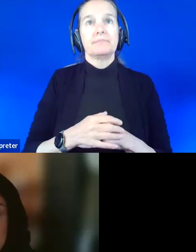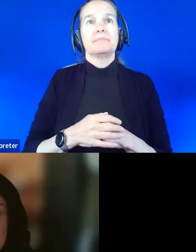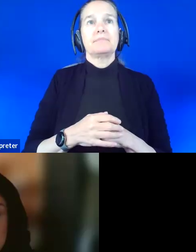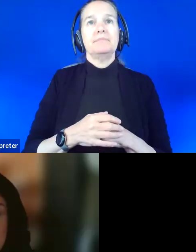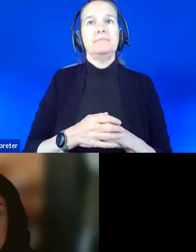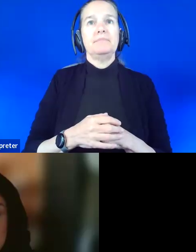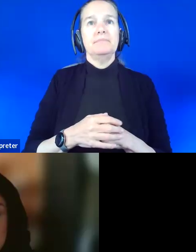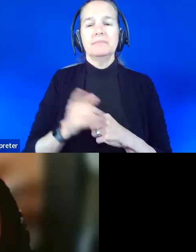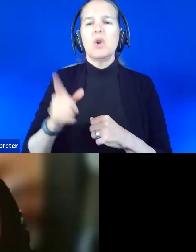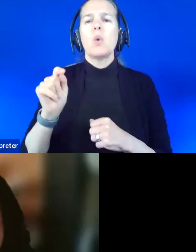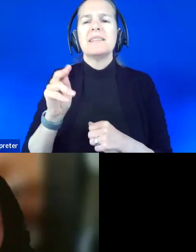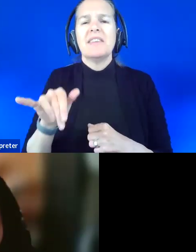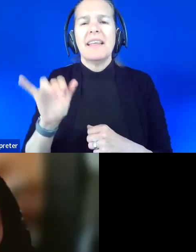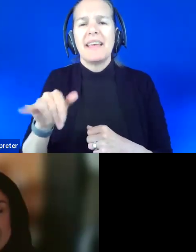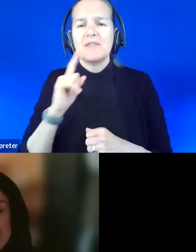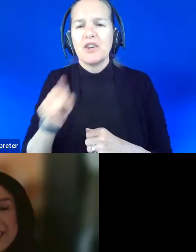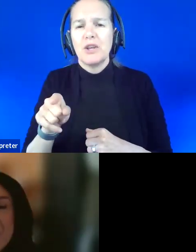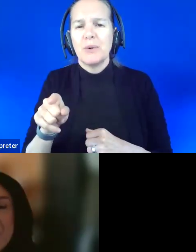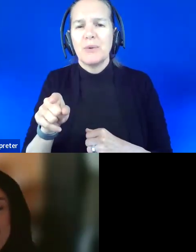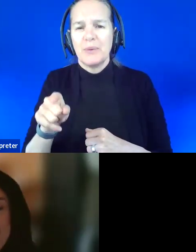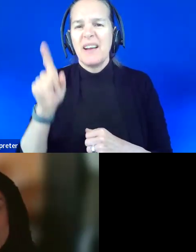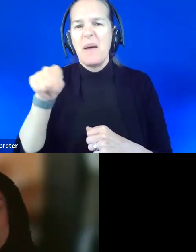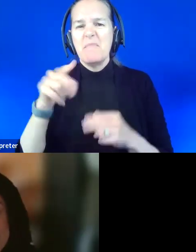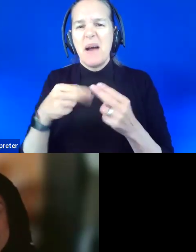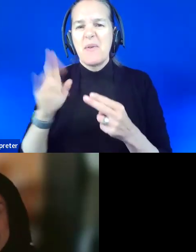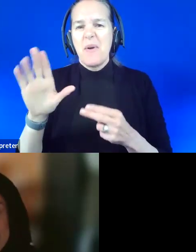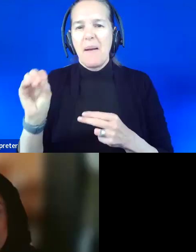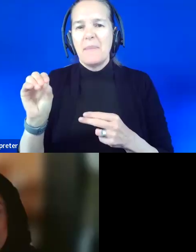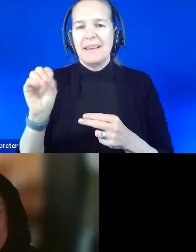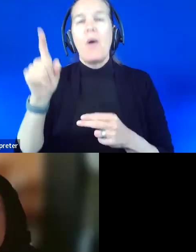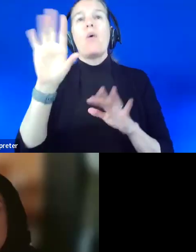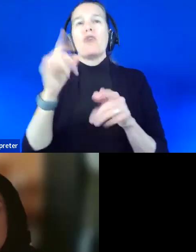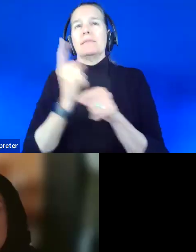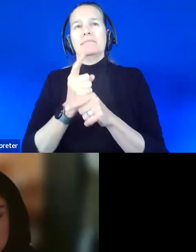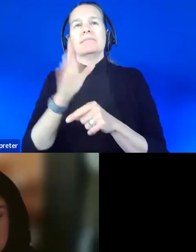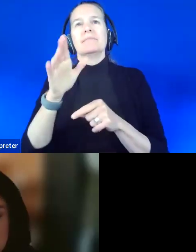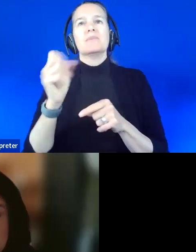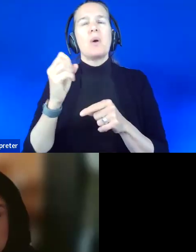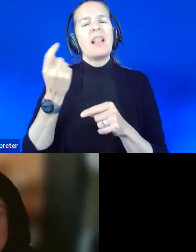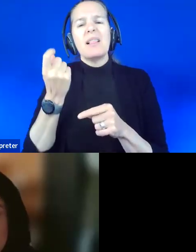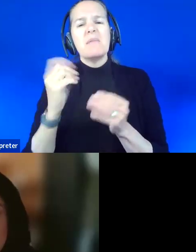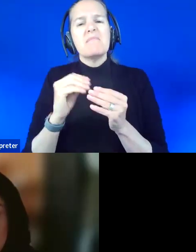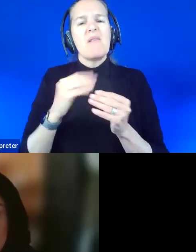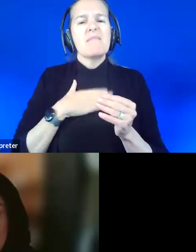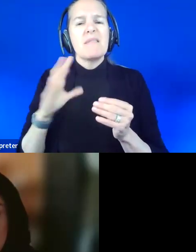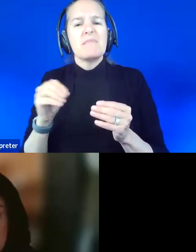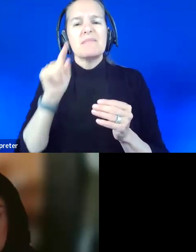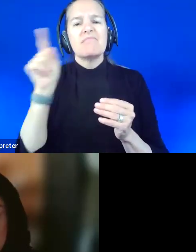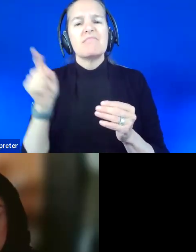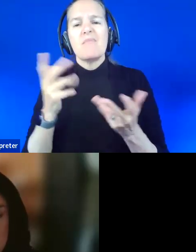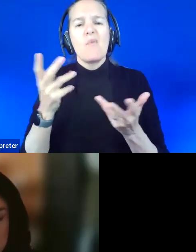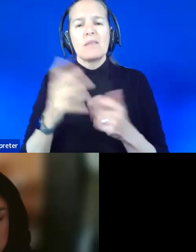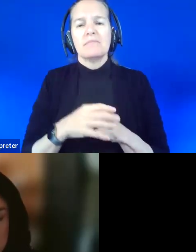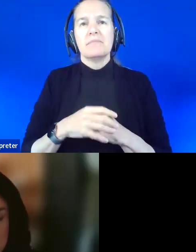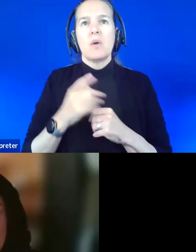And then Tiffany, I think this is for you as Yes. full circle Okay. access. Yeah. Yeah. So a little bit more about Full Circle Access. We are building